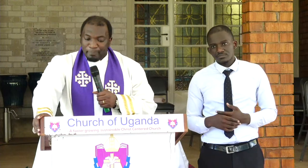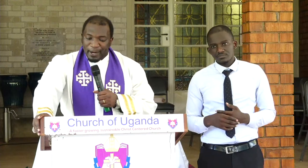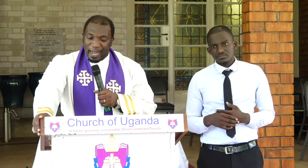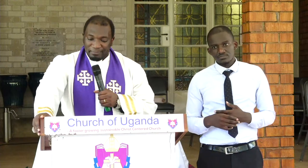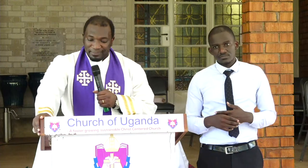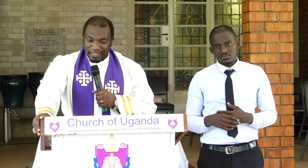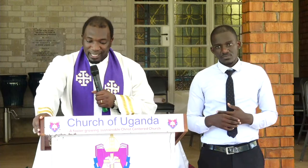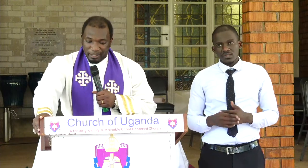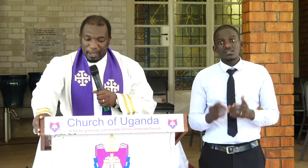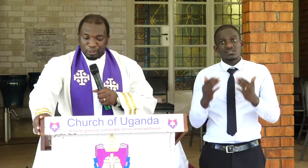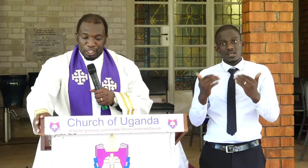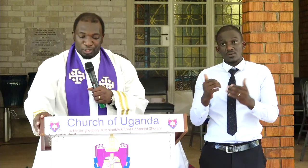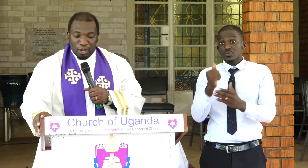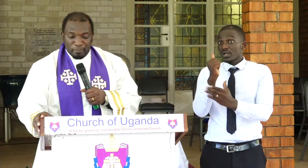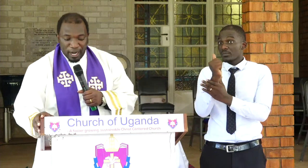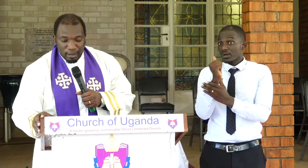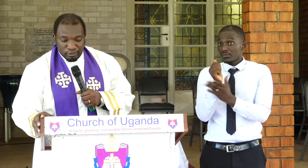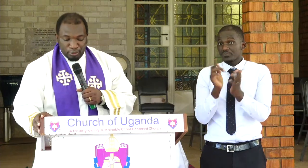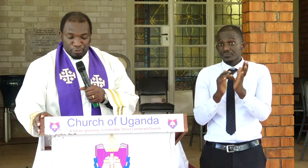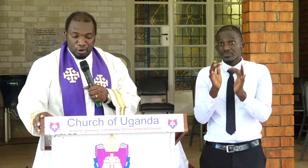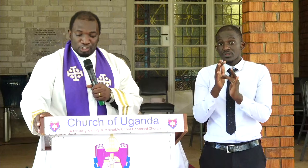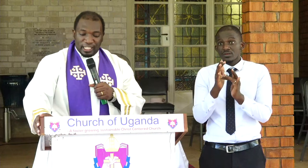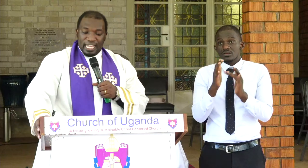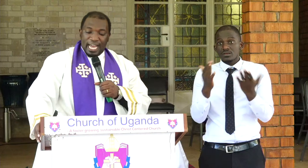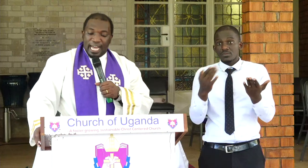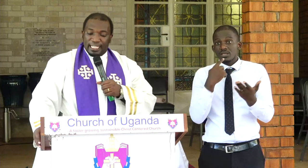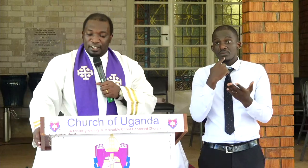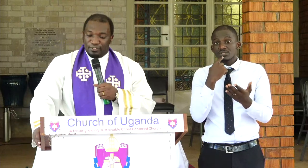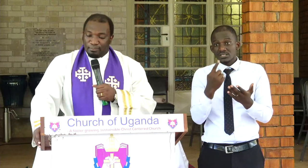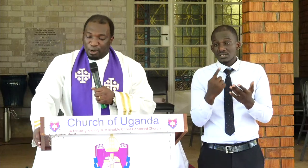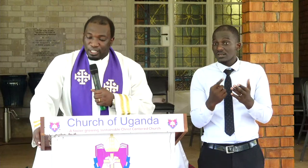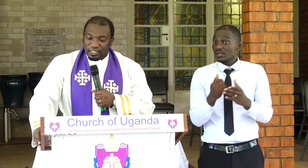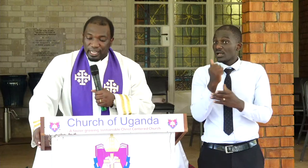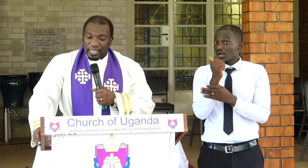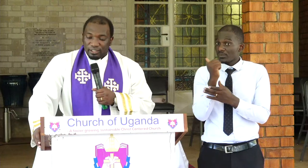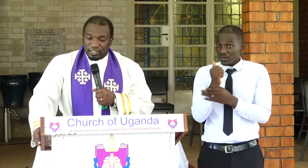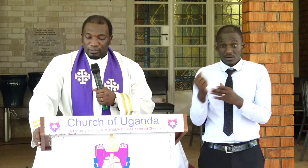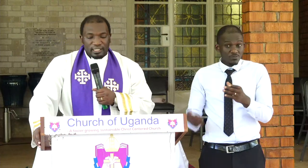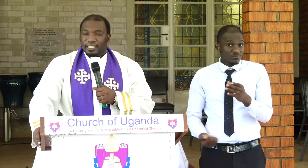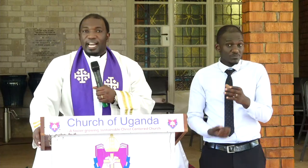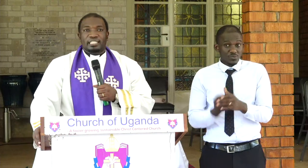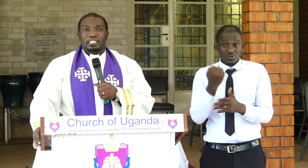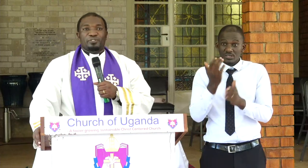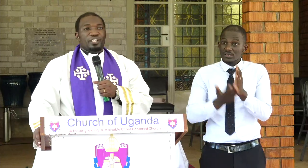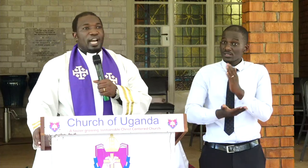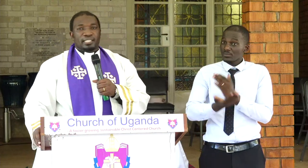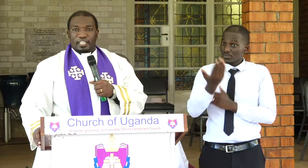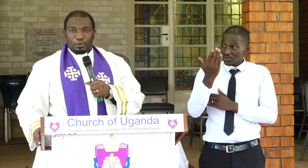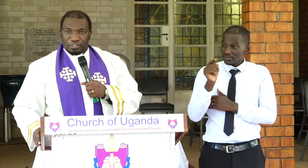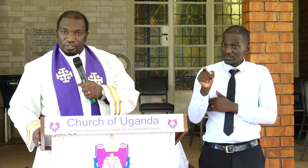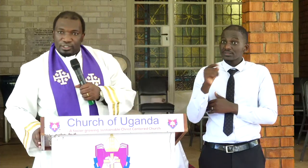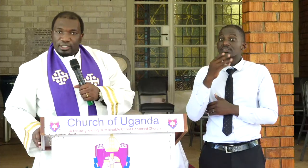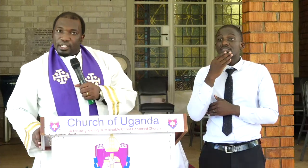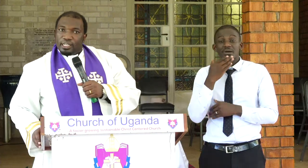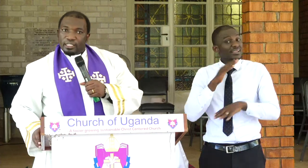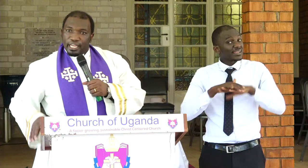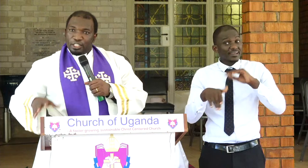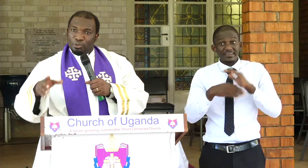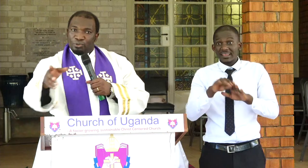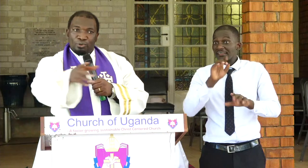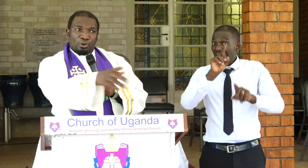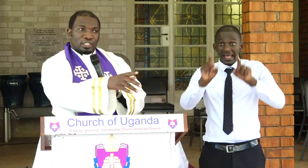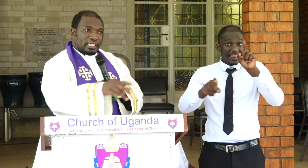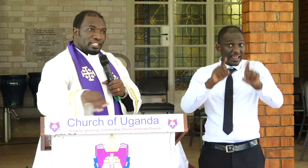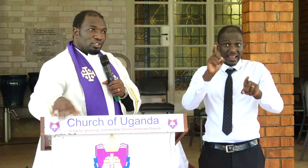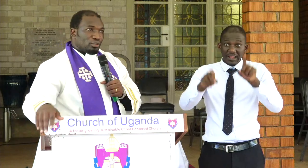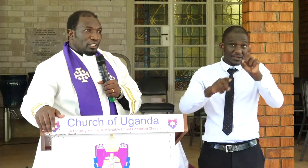And Abraham, the Bible says, so Abraham rose early in the morning. This guy didn't even ask questions like you,